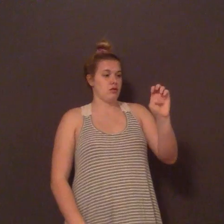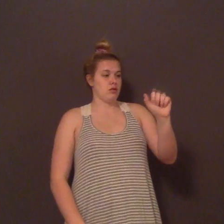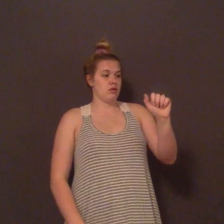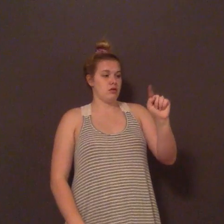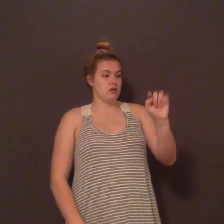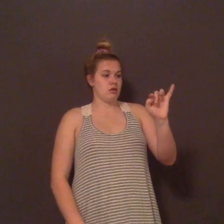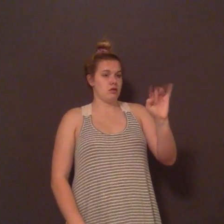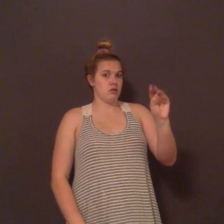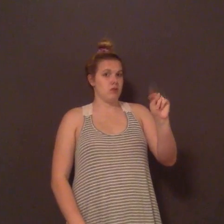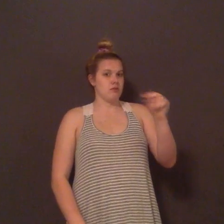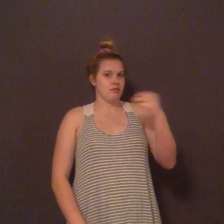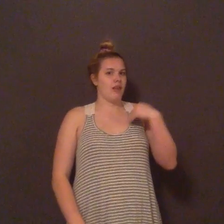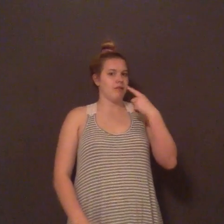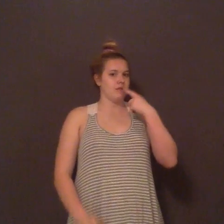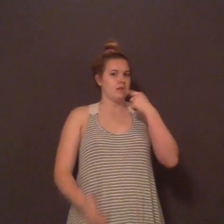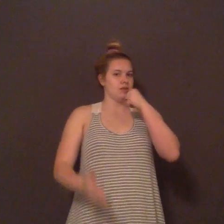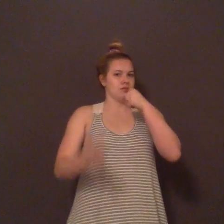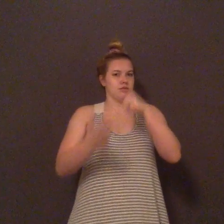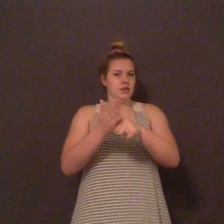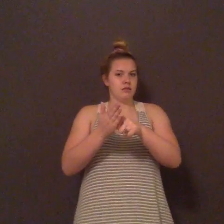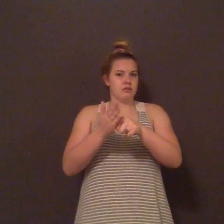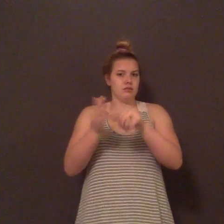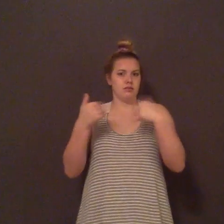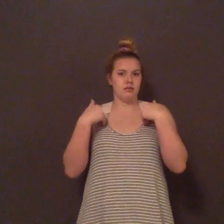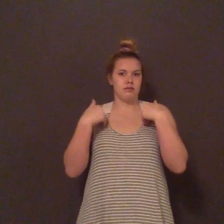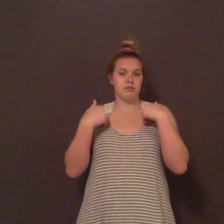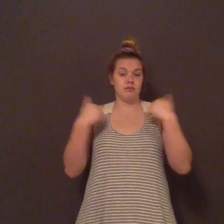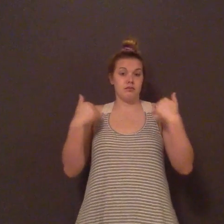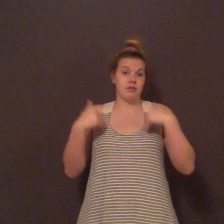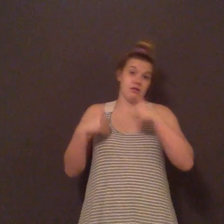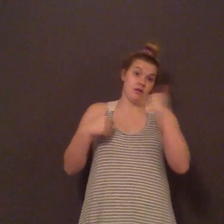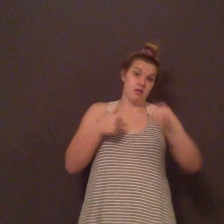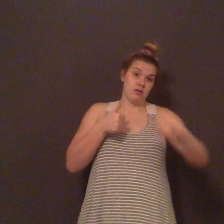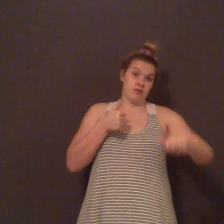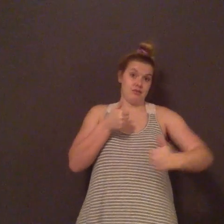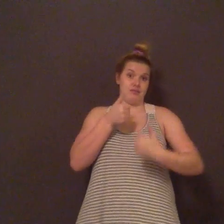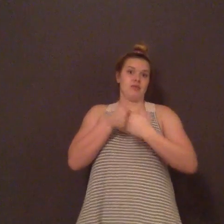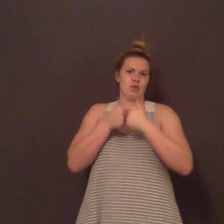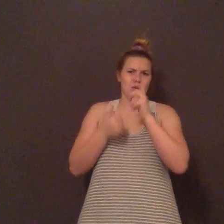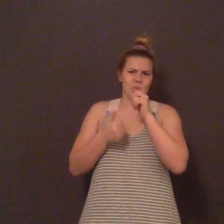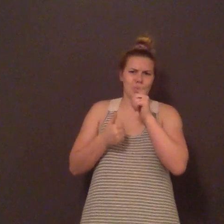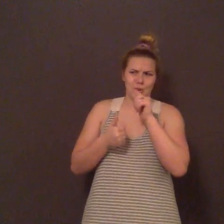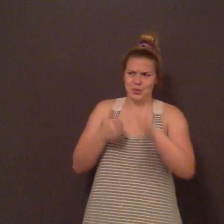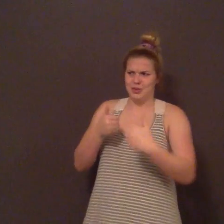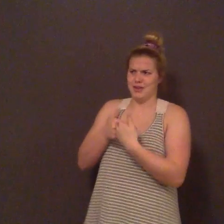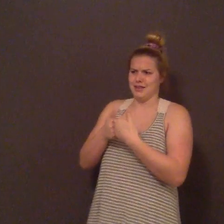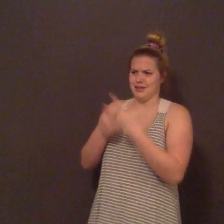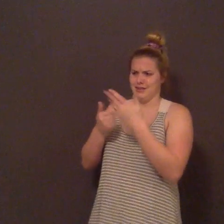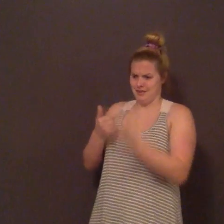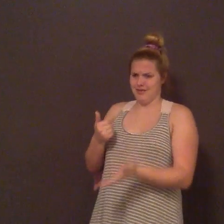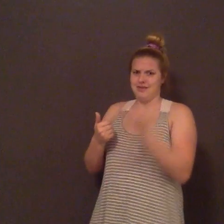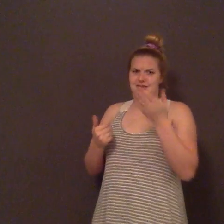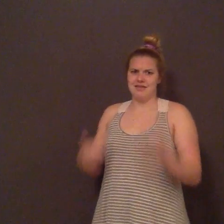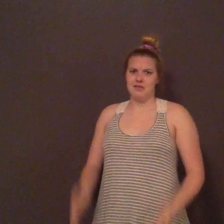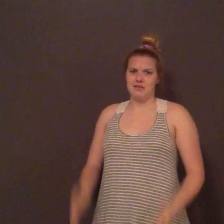of events. Well, it seems some of my views are being challenged. Now, who in their right mind would challenge anything you say? The father of